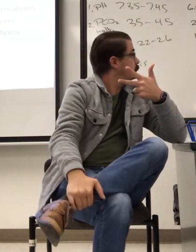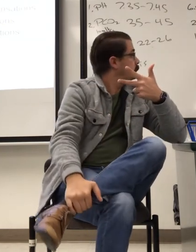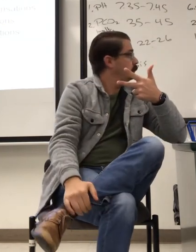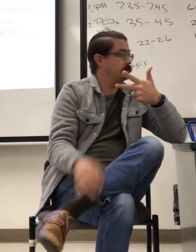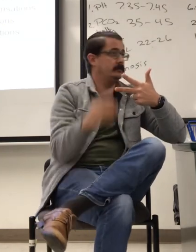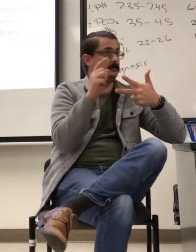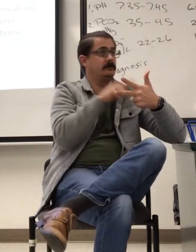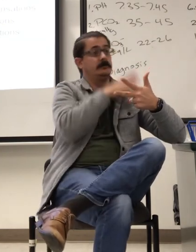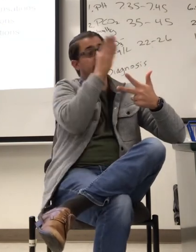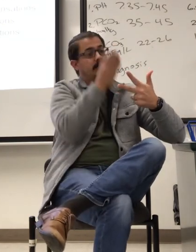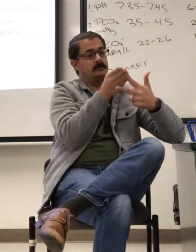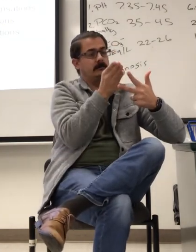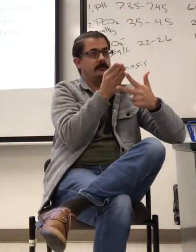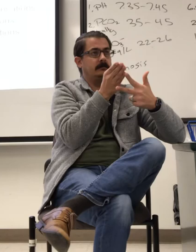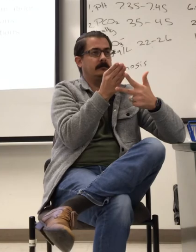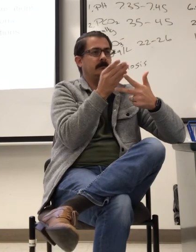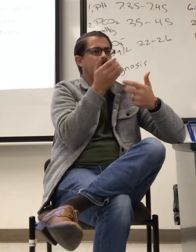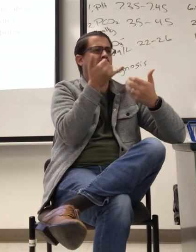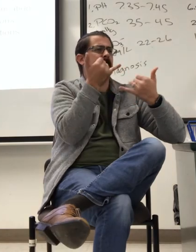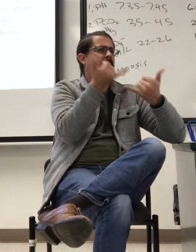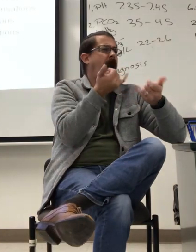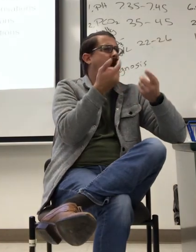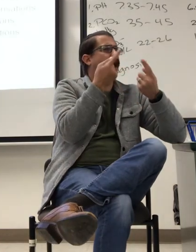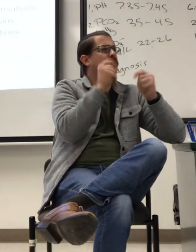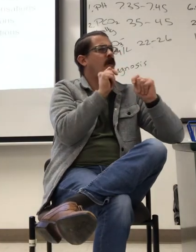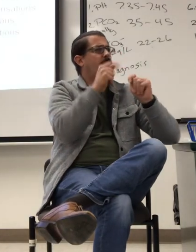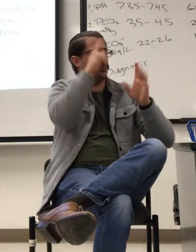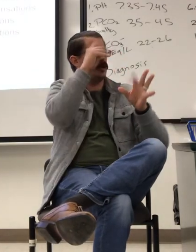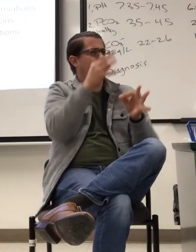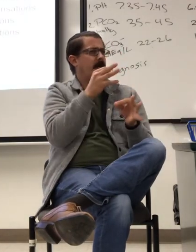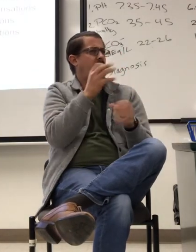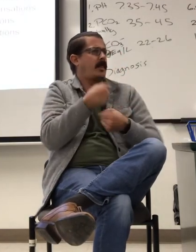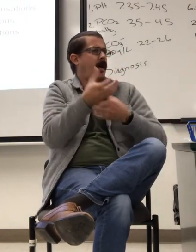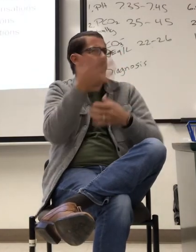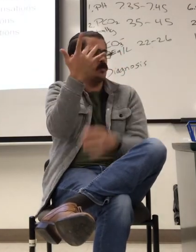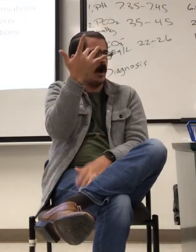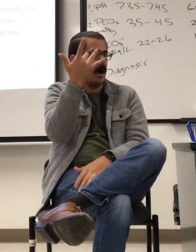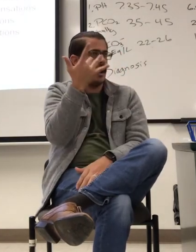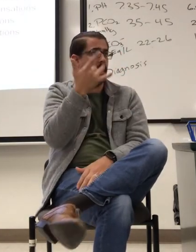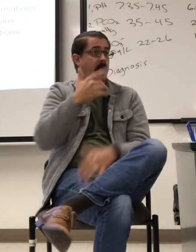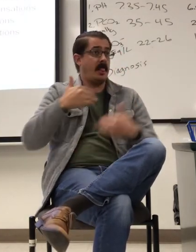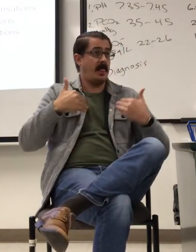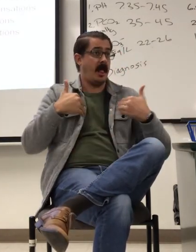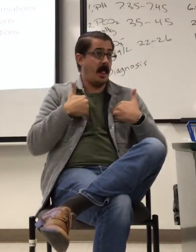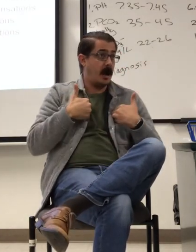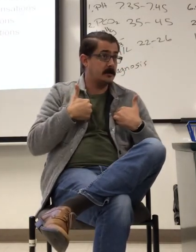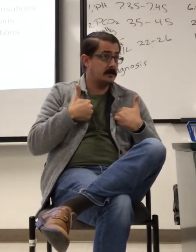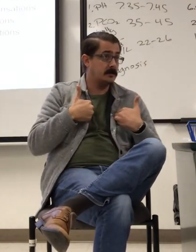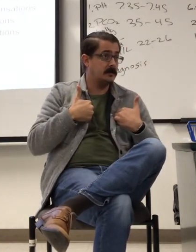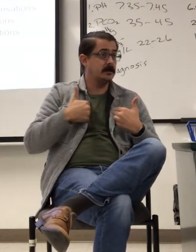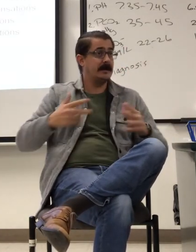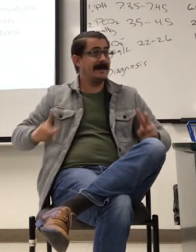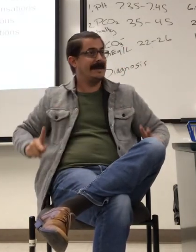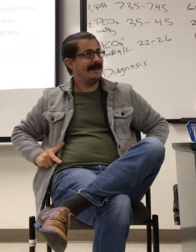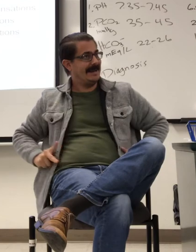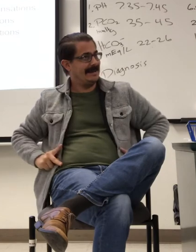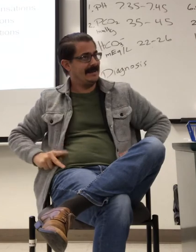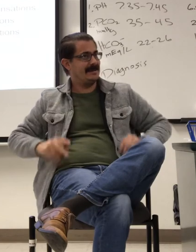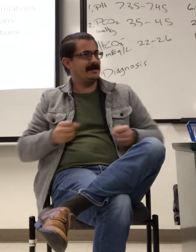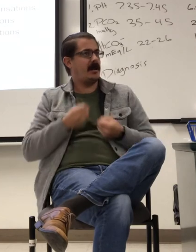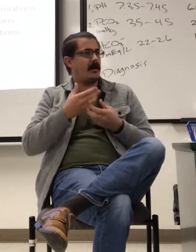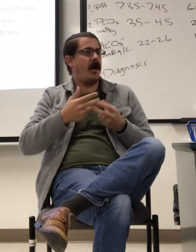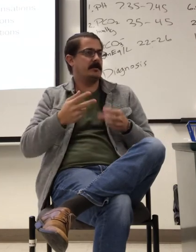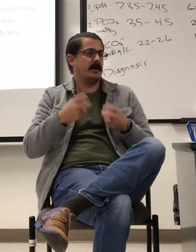Then I just look at the next value. I'm trying to determine the cause. Is it the lungs or is it the kidneys that are causing the